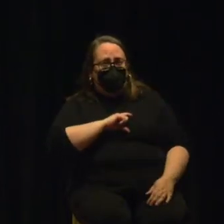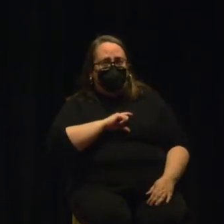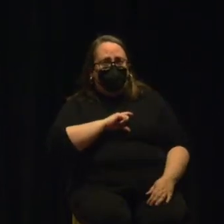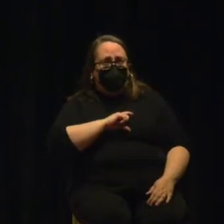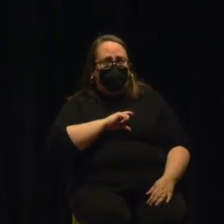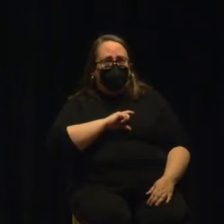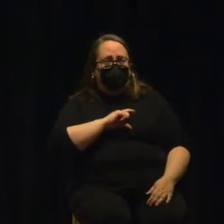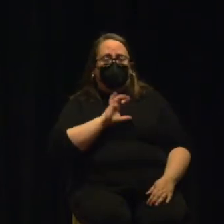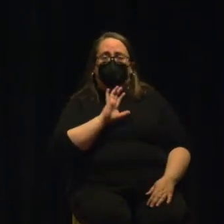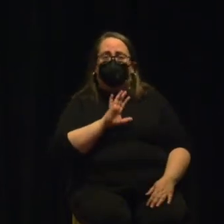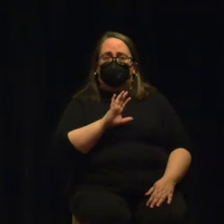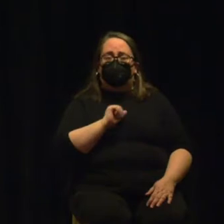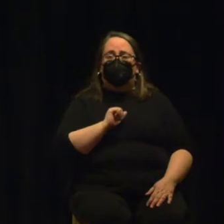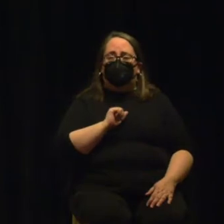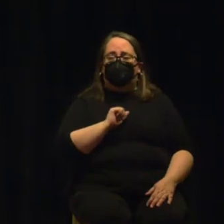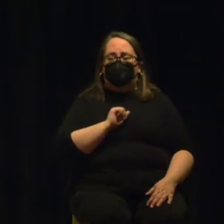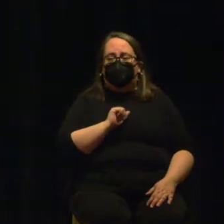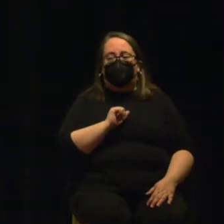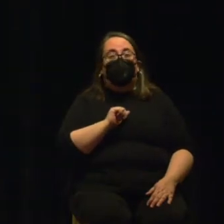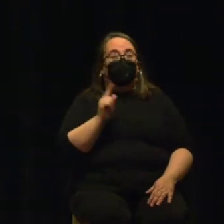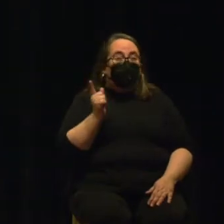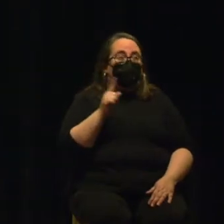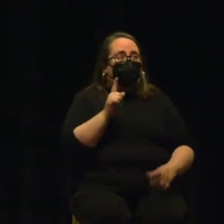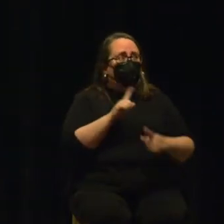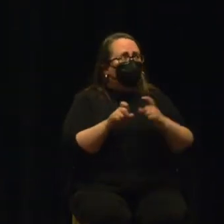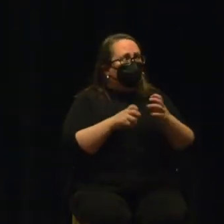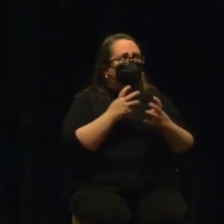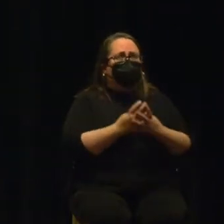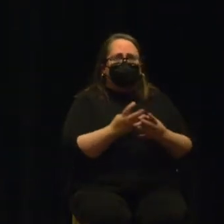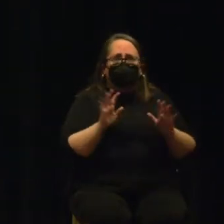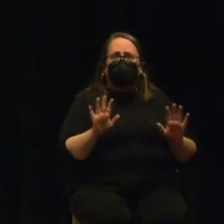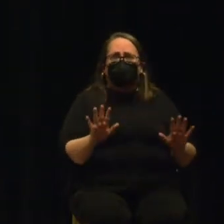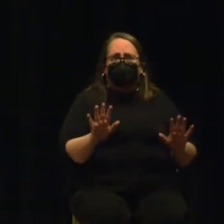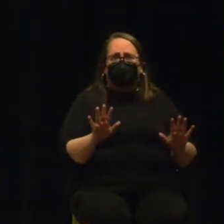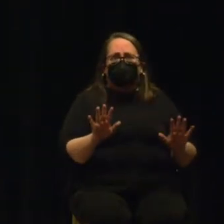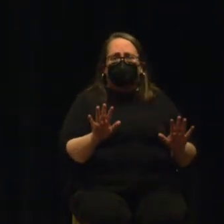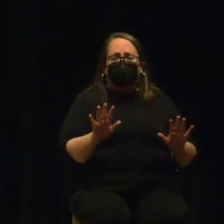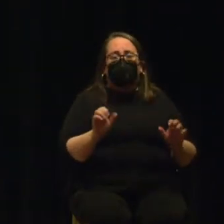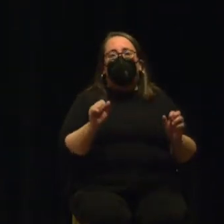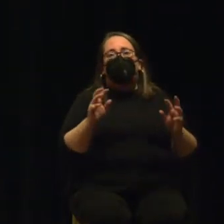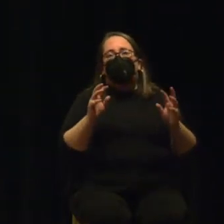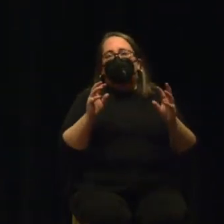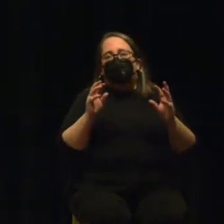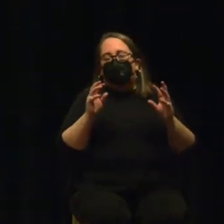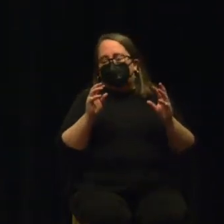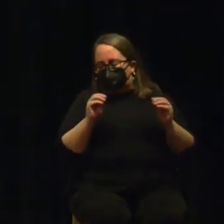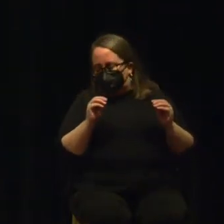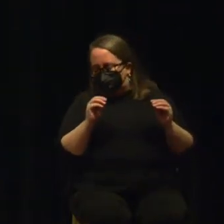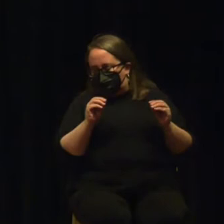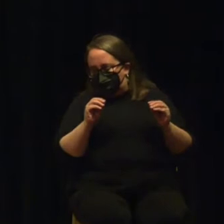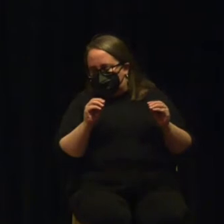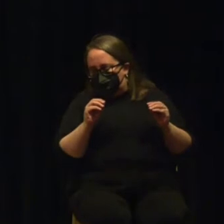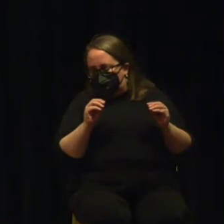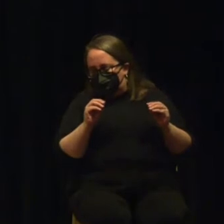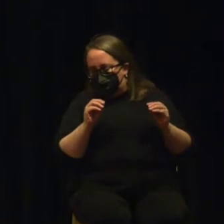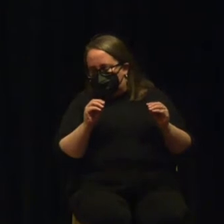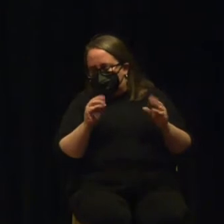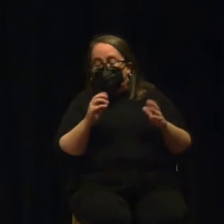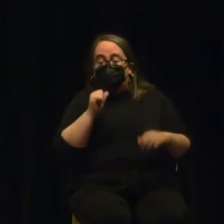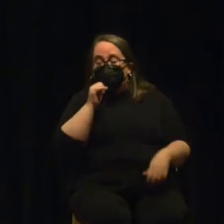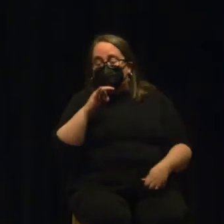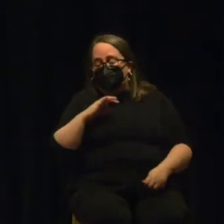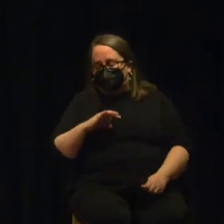he went to prison. Yeah, exactly. So you know, this is not as useful,